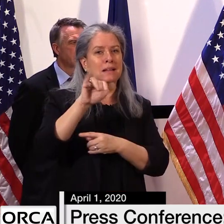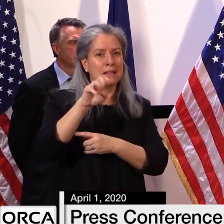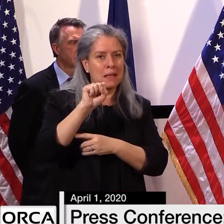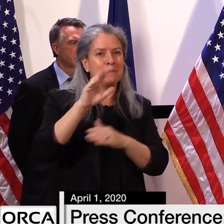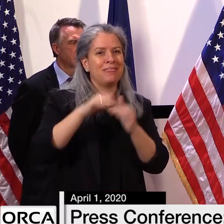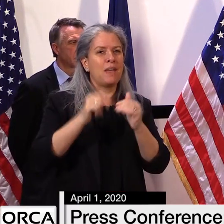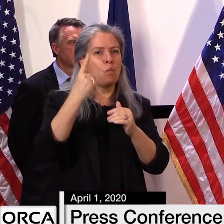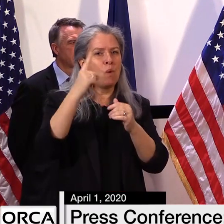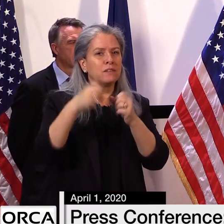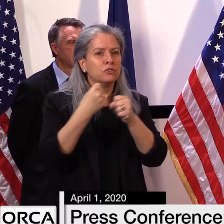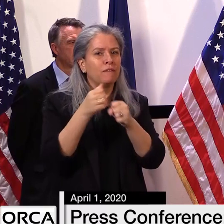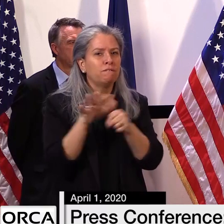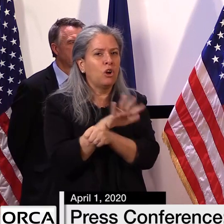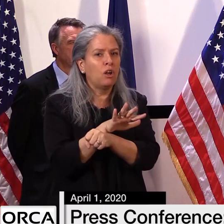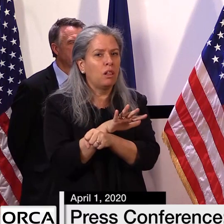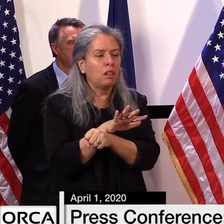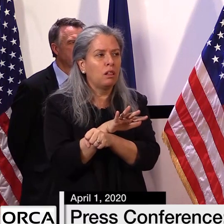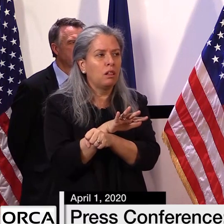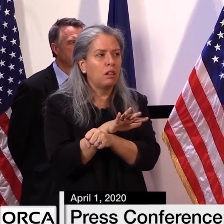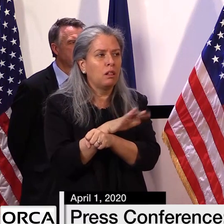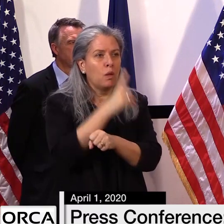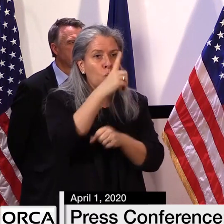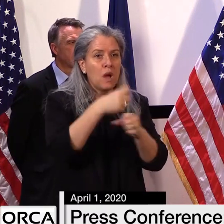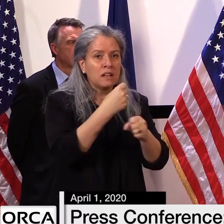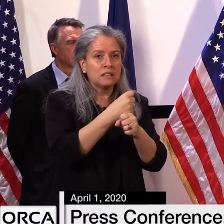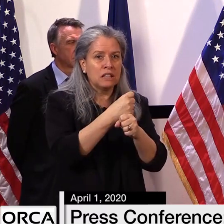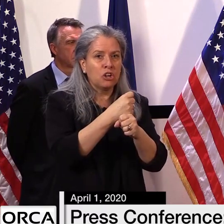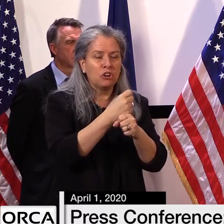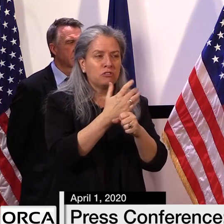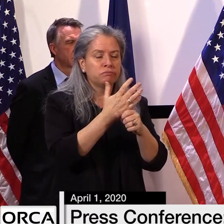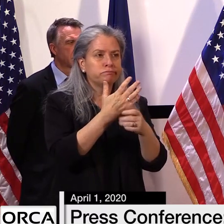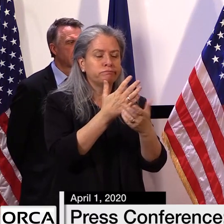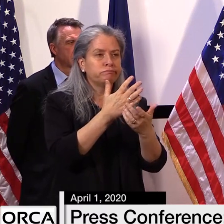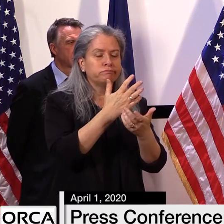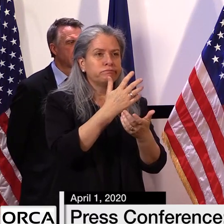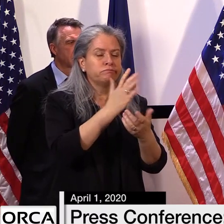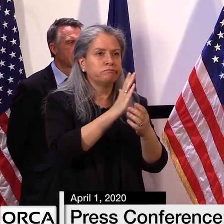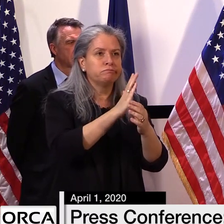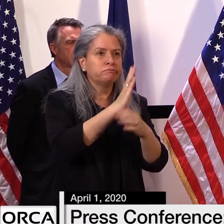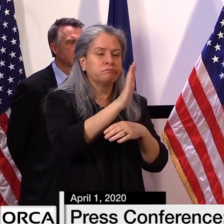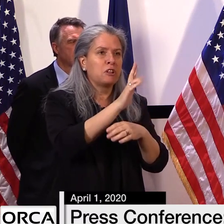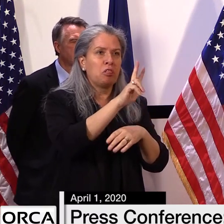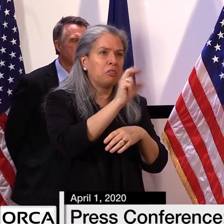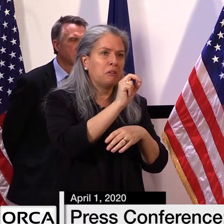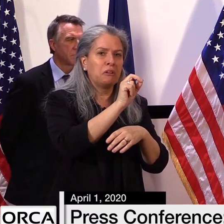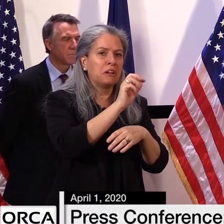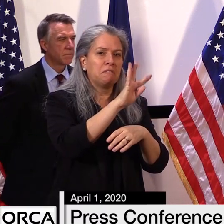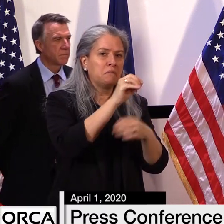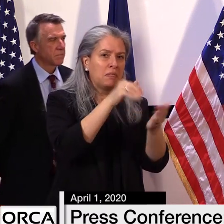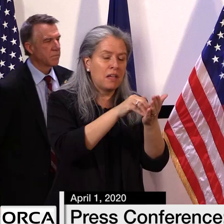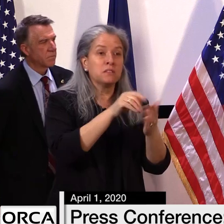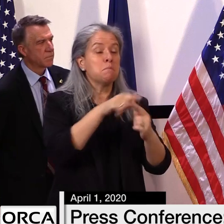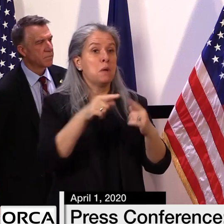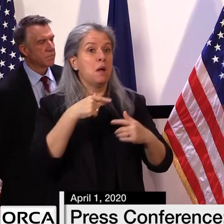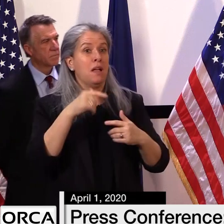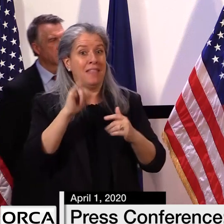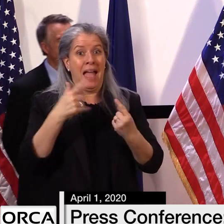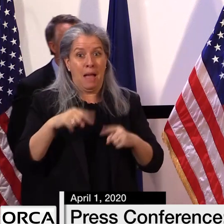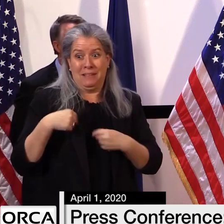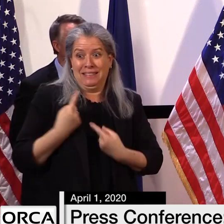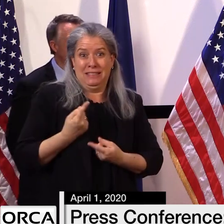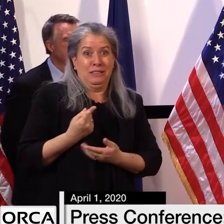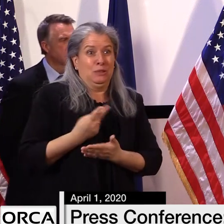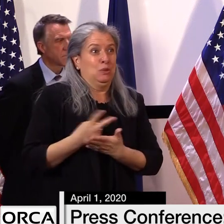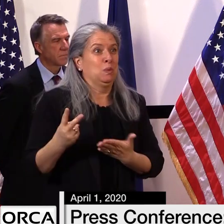year. We are definitely over 30,000, if not 40,000, initial claims that have been received by the department in the